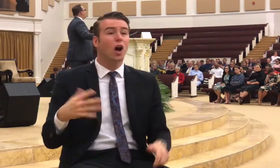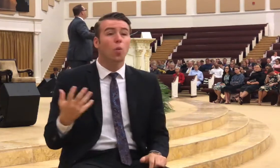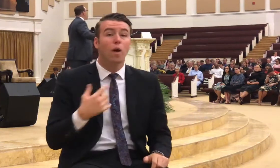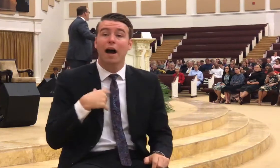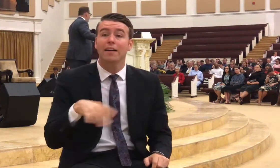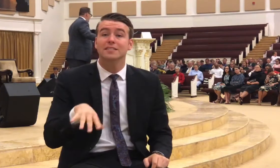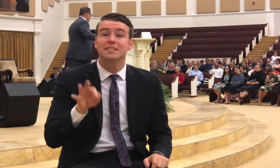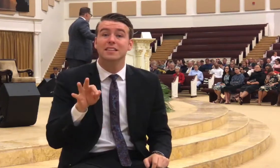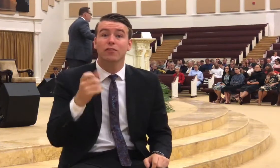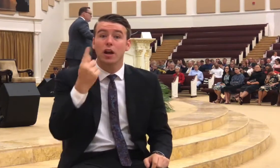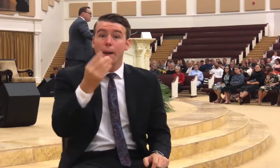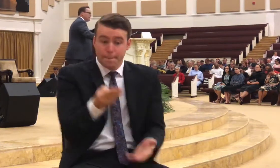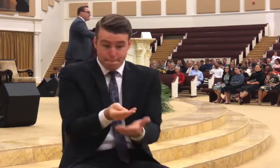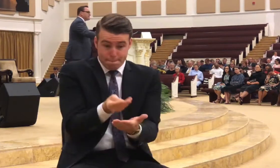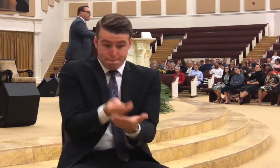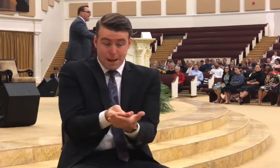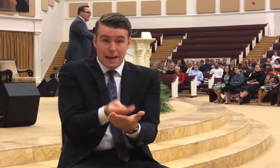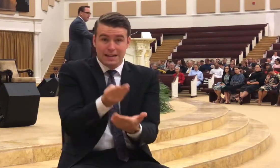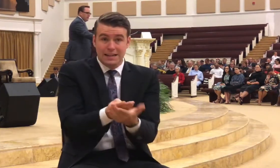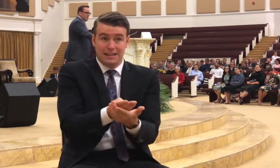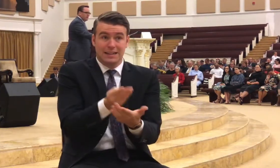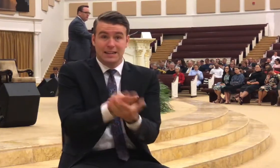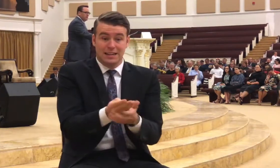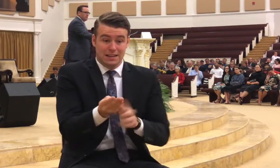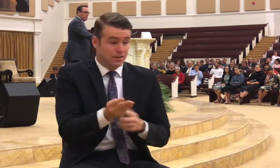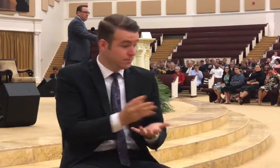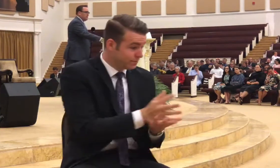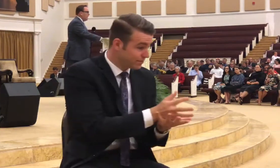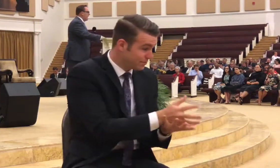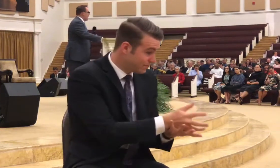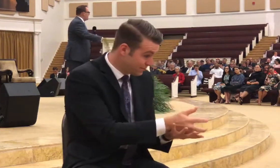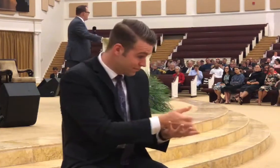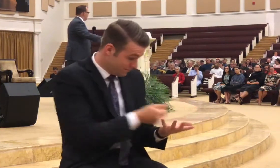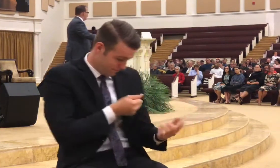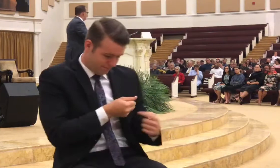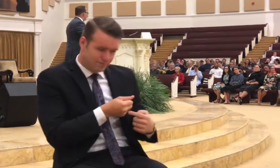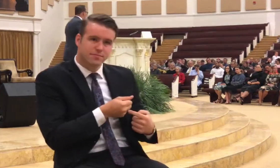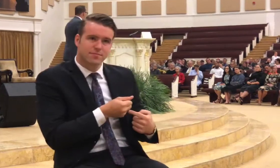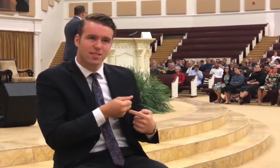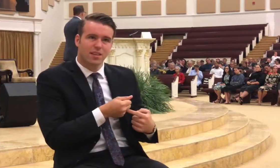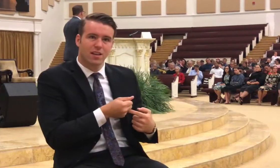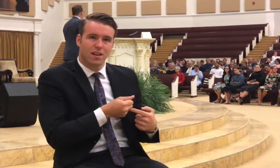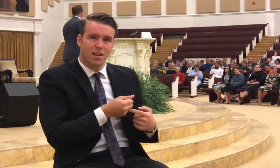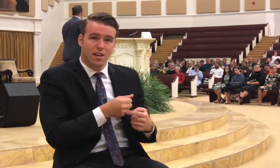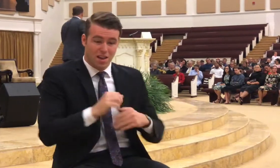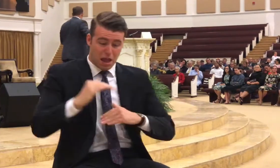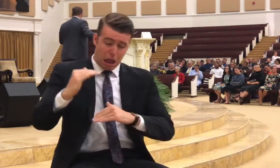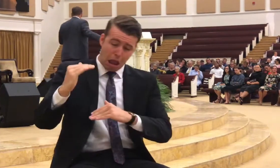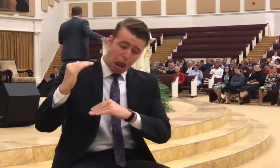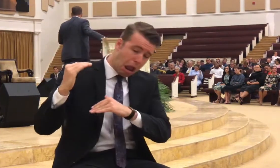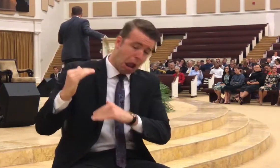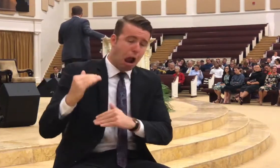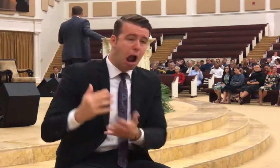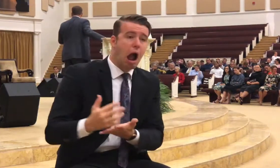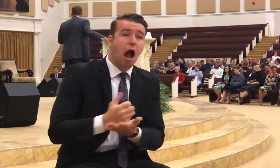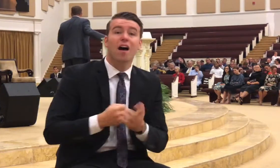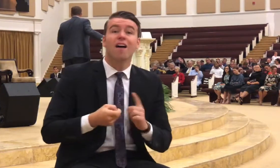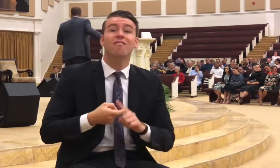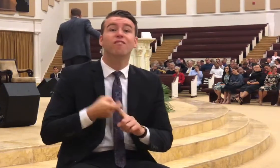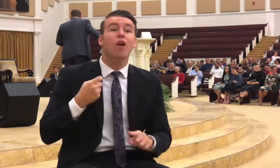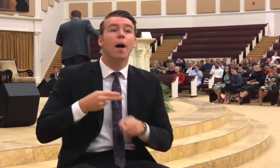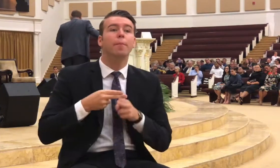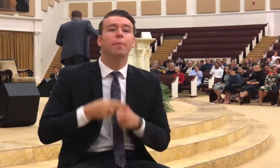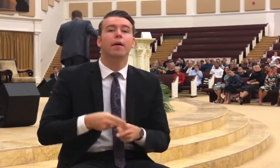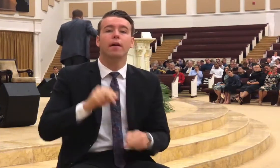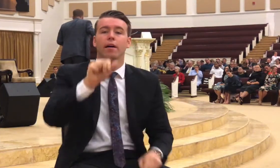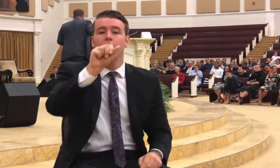much money is made under the brand called